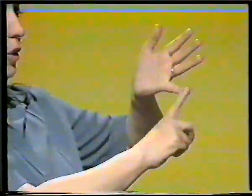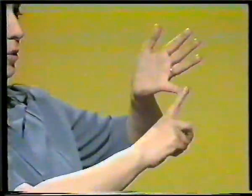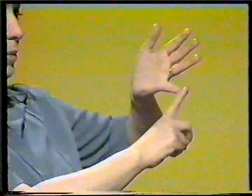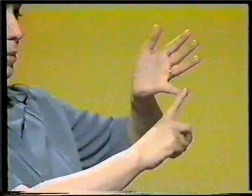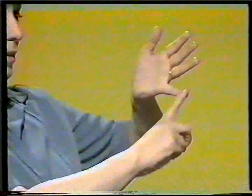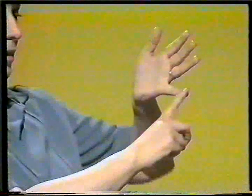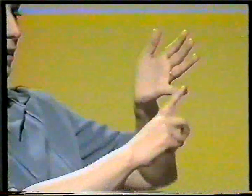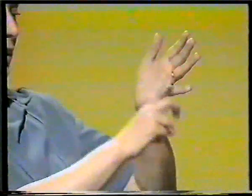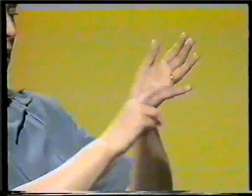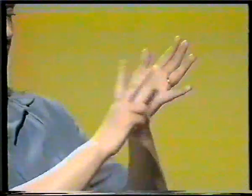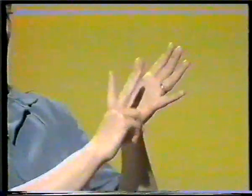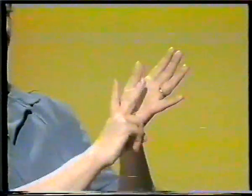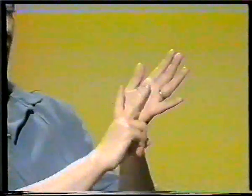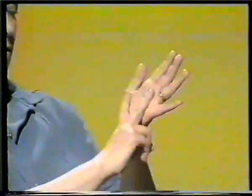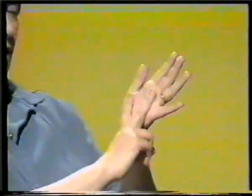U, V,